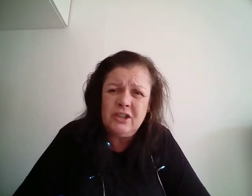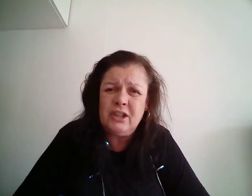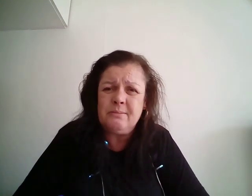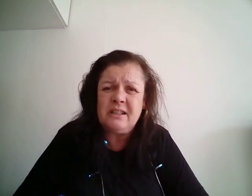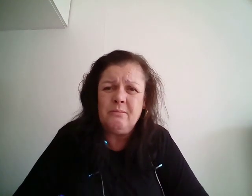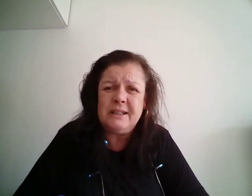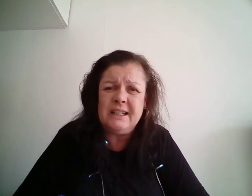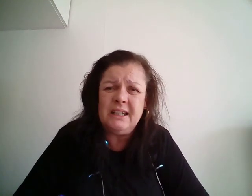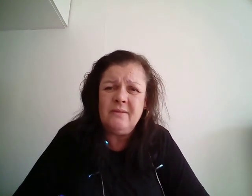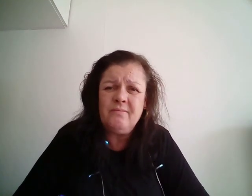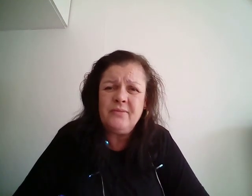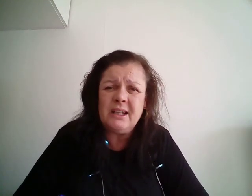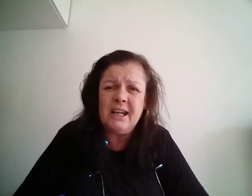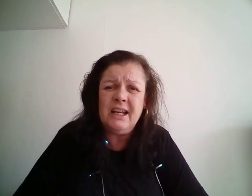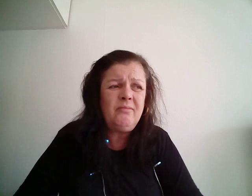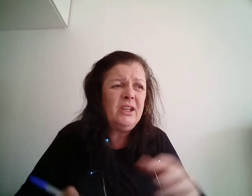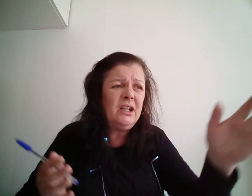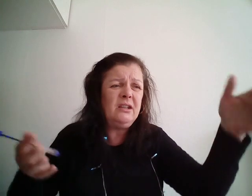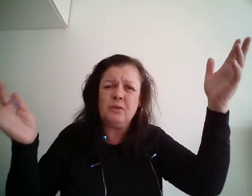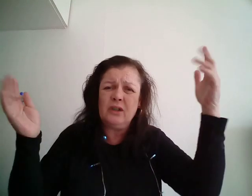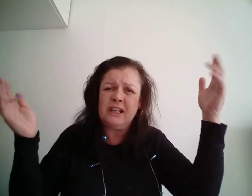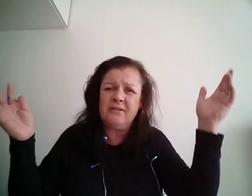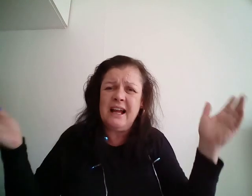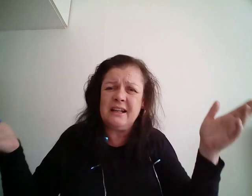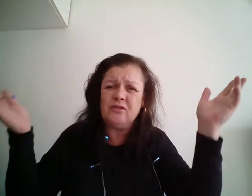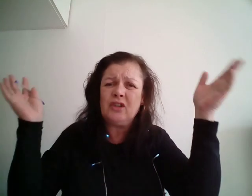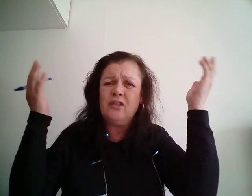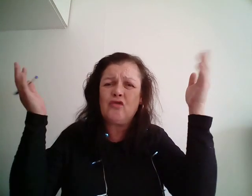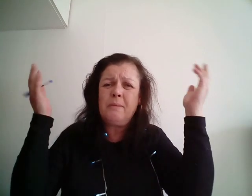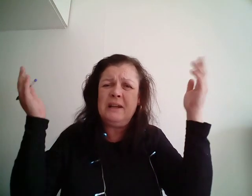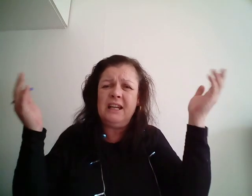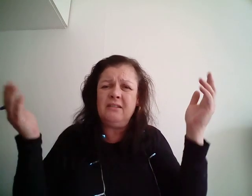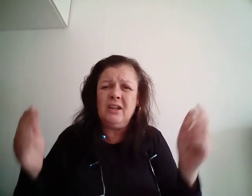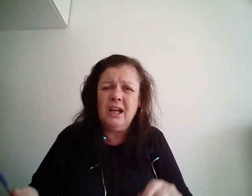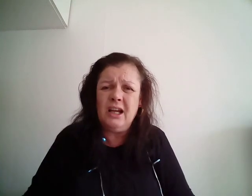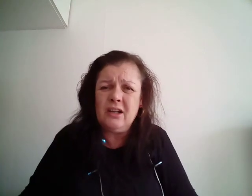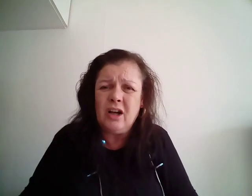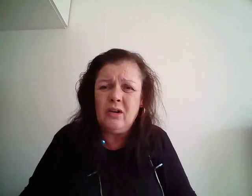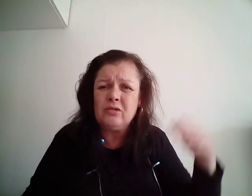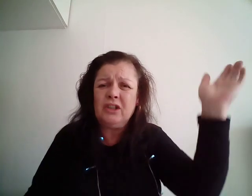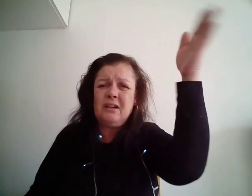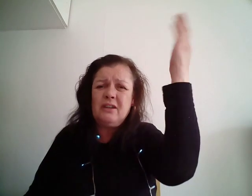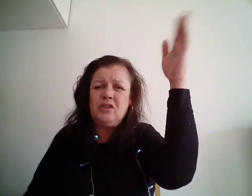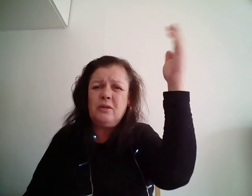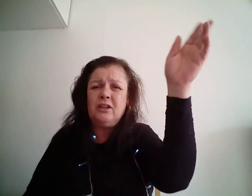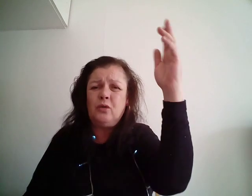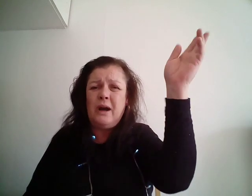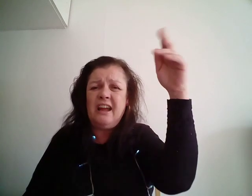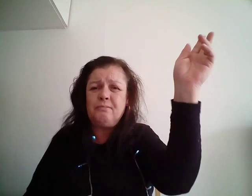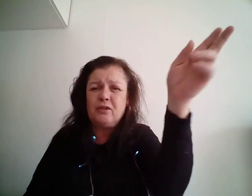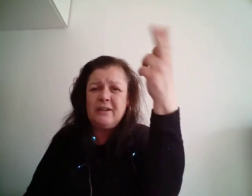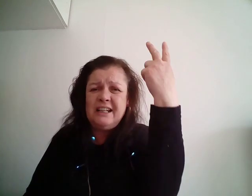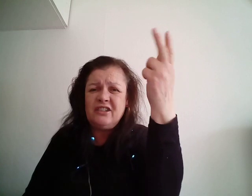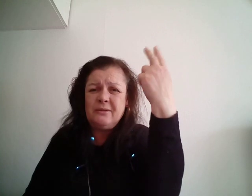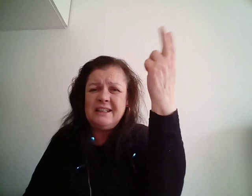worship somebody, okay, who's walking around dripping in gold, you know, gives you a little wave, but really doing this